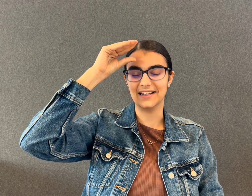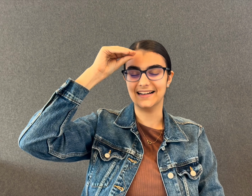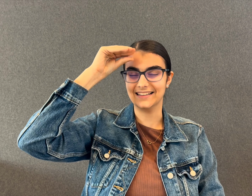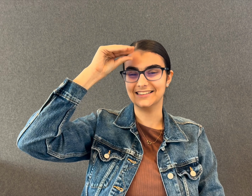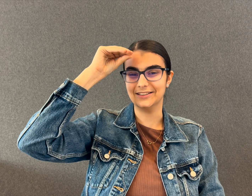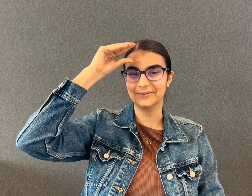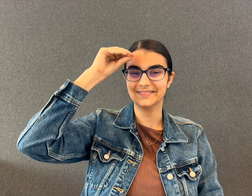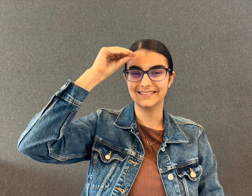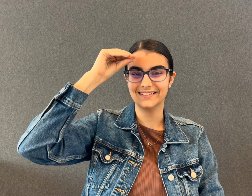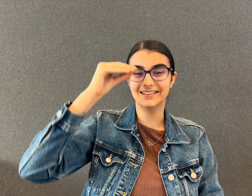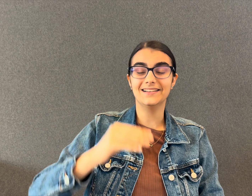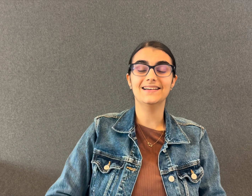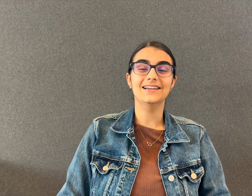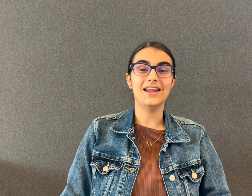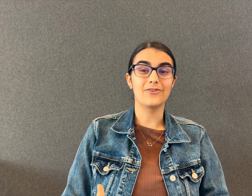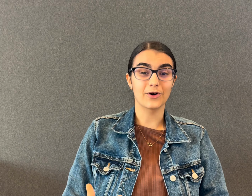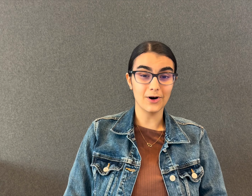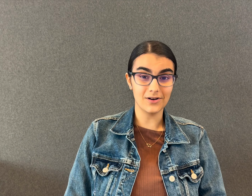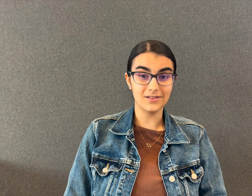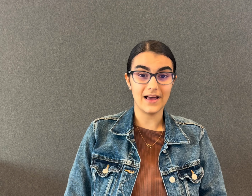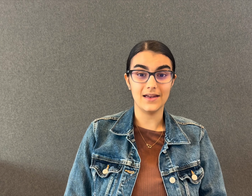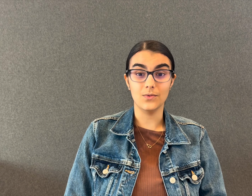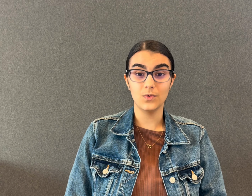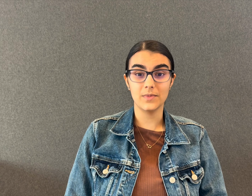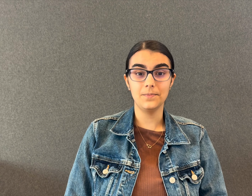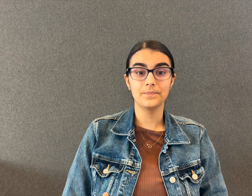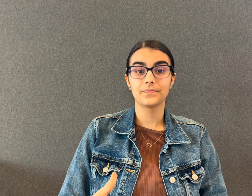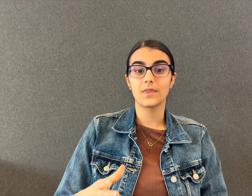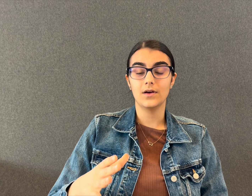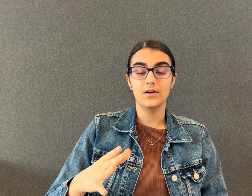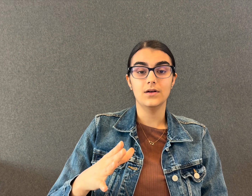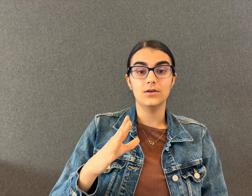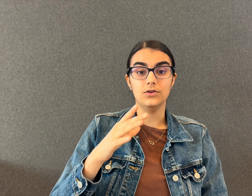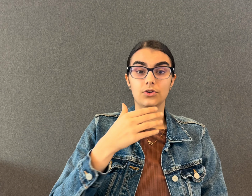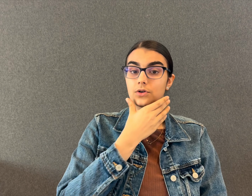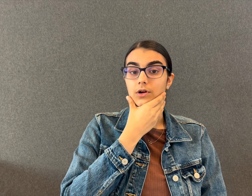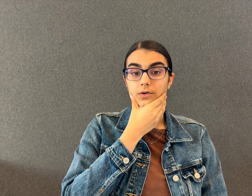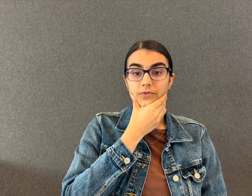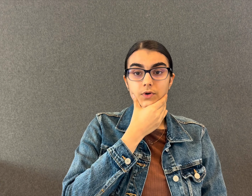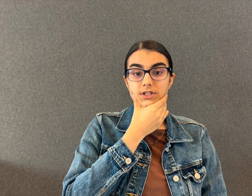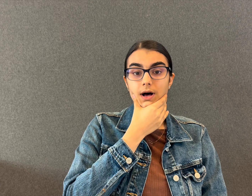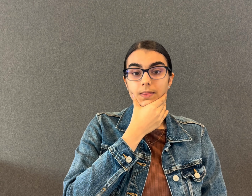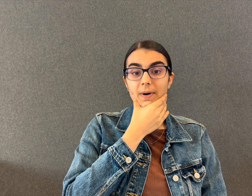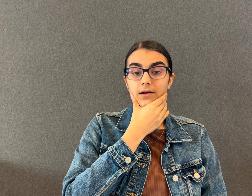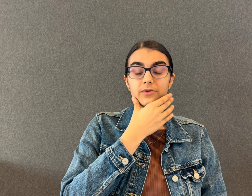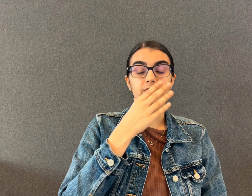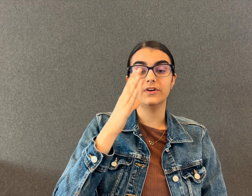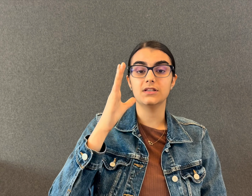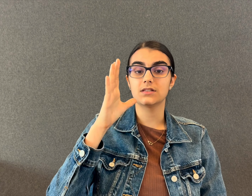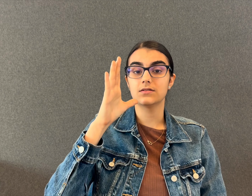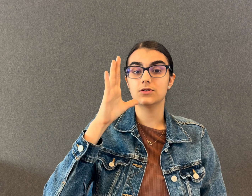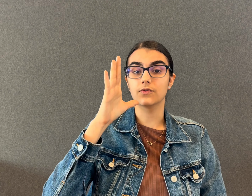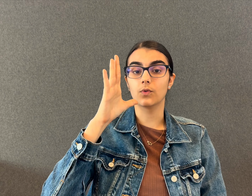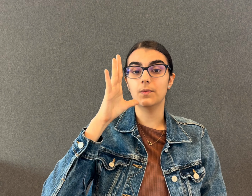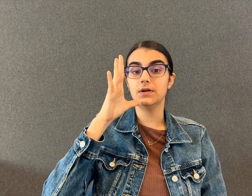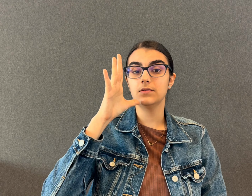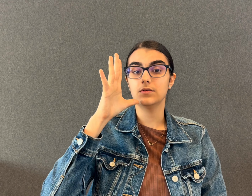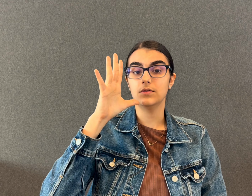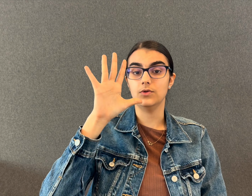like to do. Now for girl and woman, you're gonna focus on the bottom of your face. So for woman, you have a